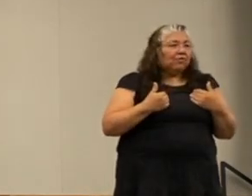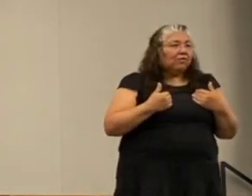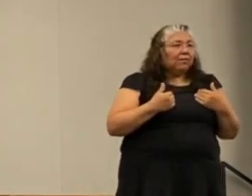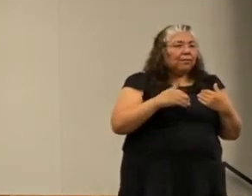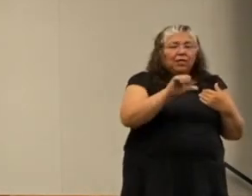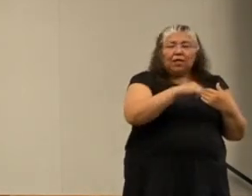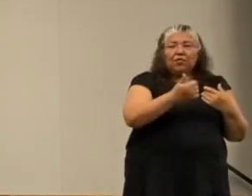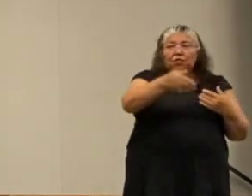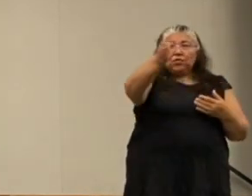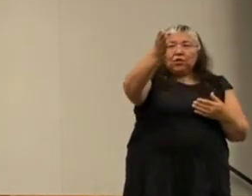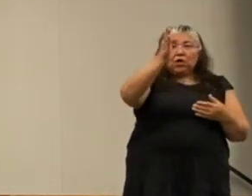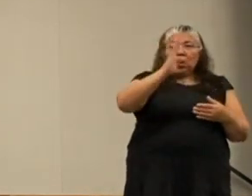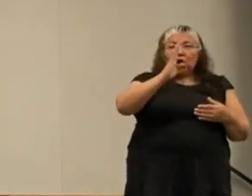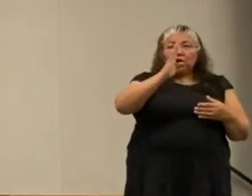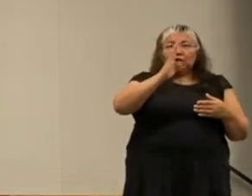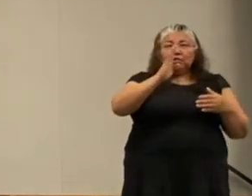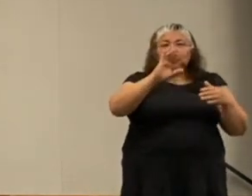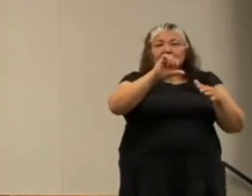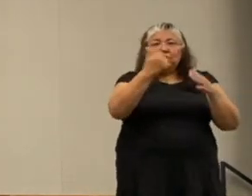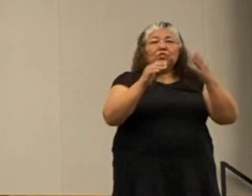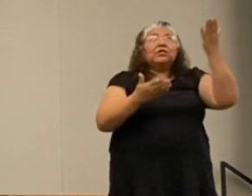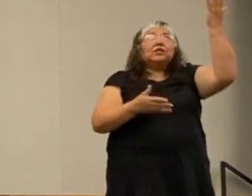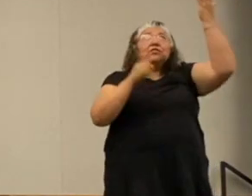You do not have other gods besides me.